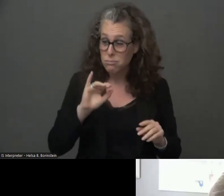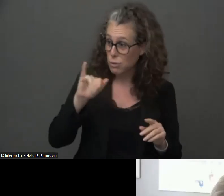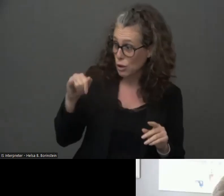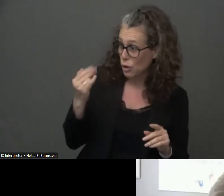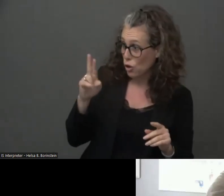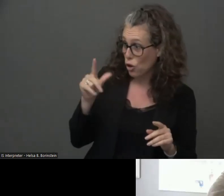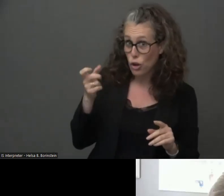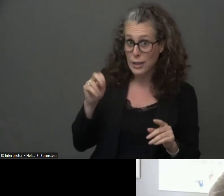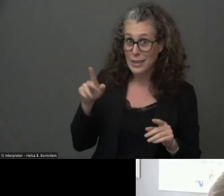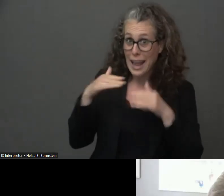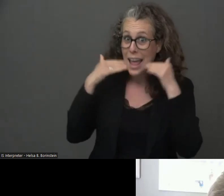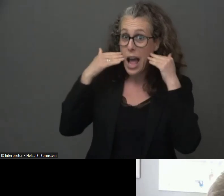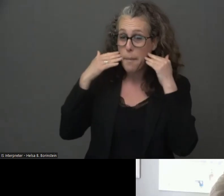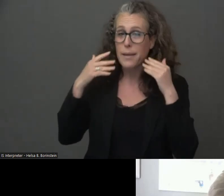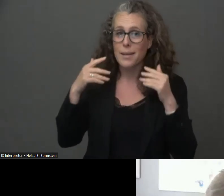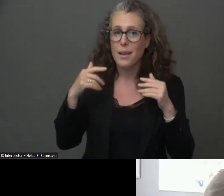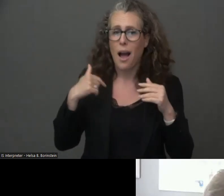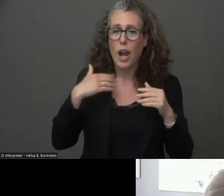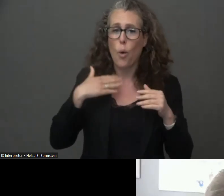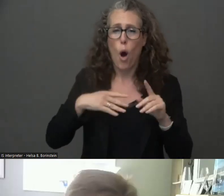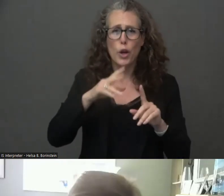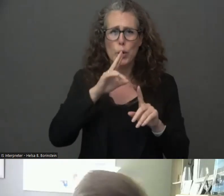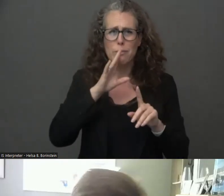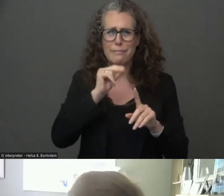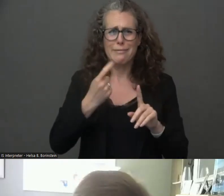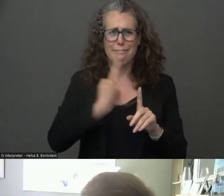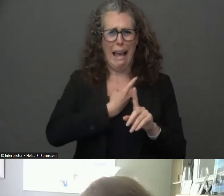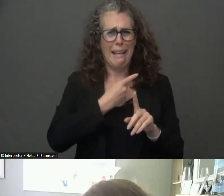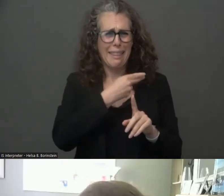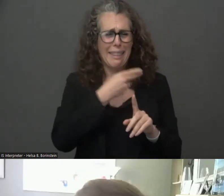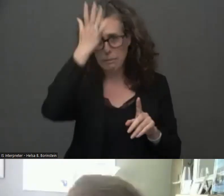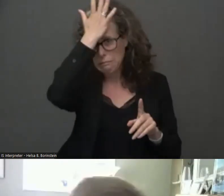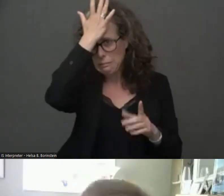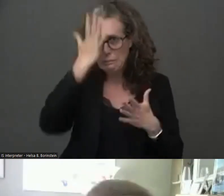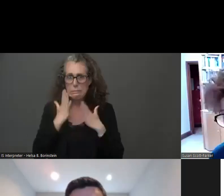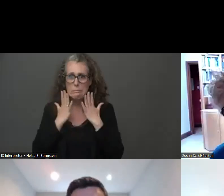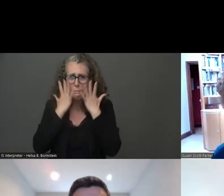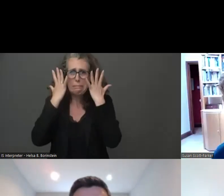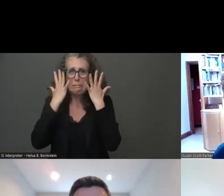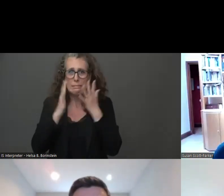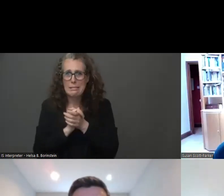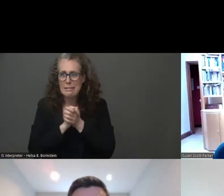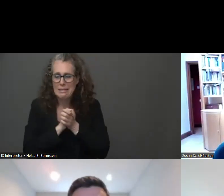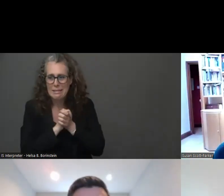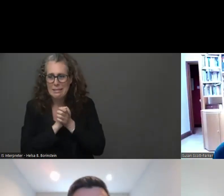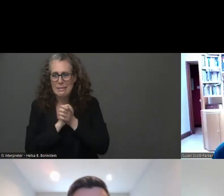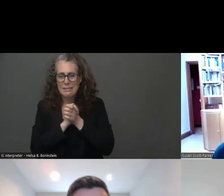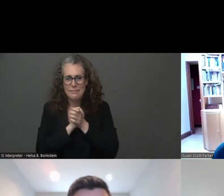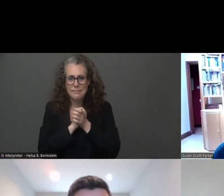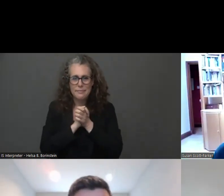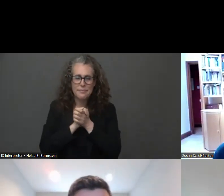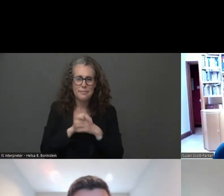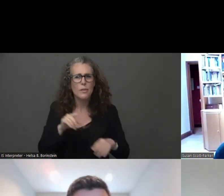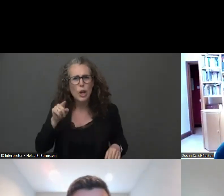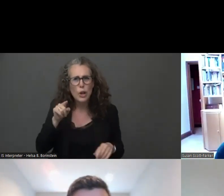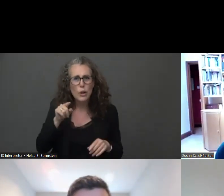can see people and I don't use my own name. Yes, of course. All right. Because you started to anticipate